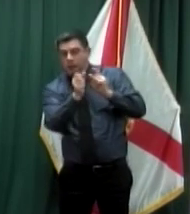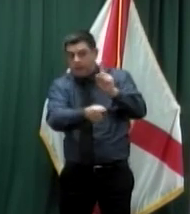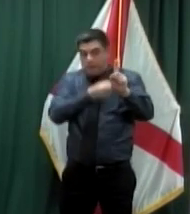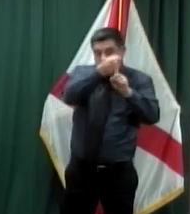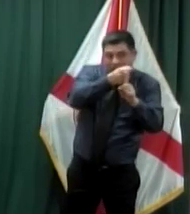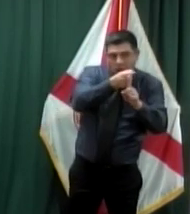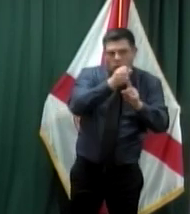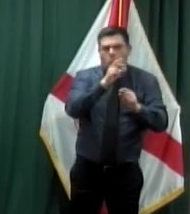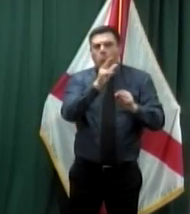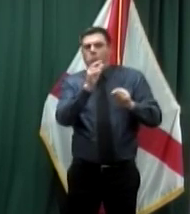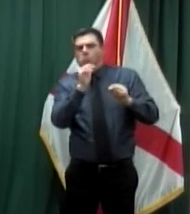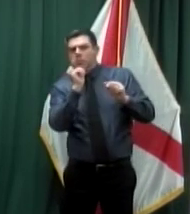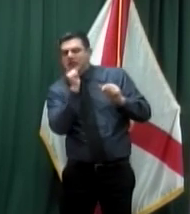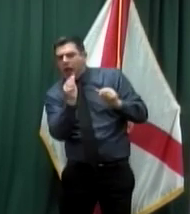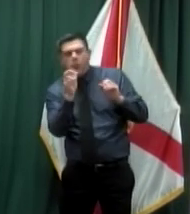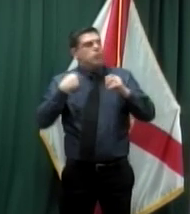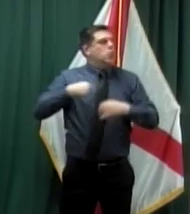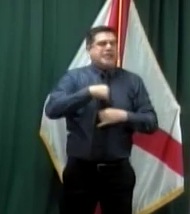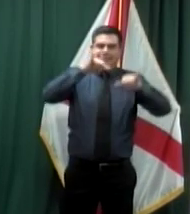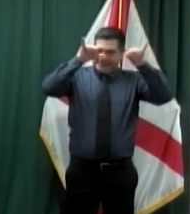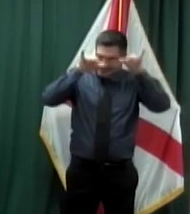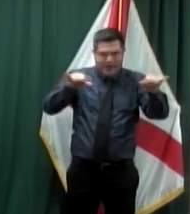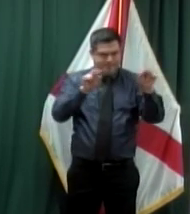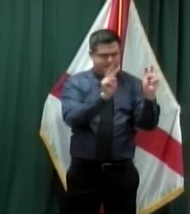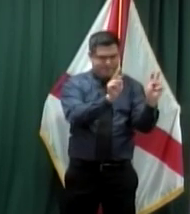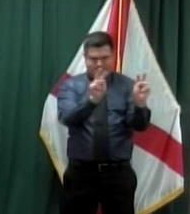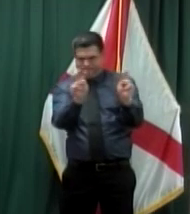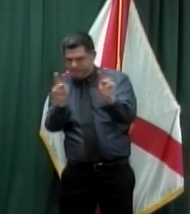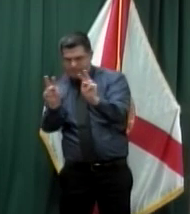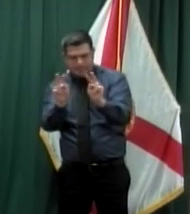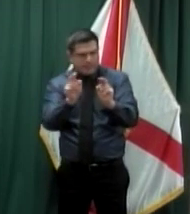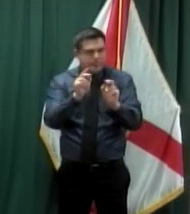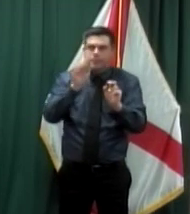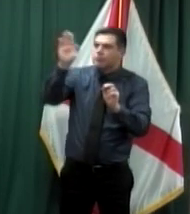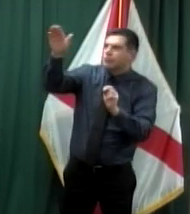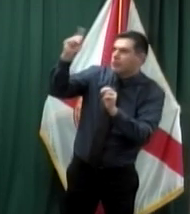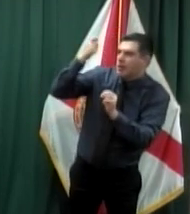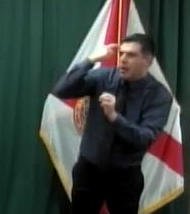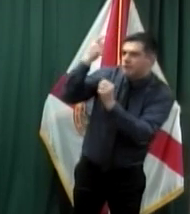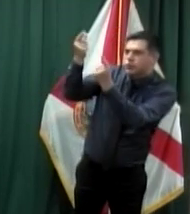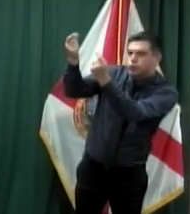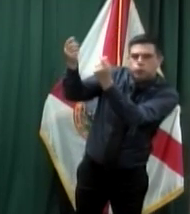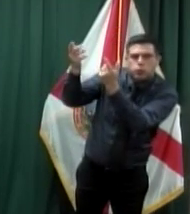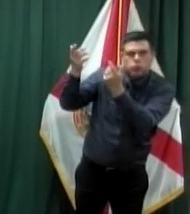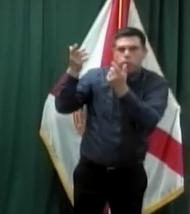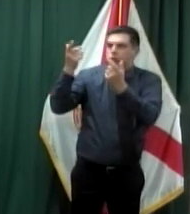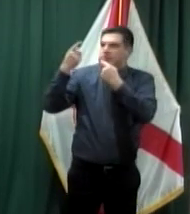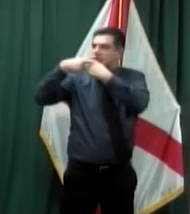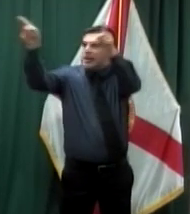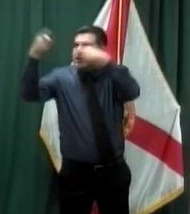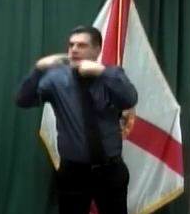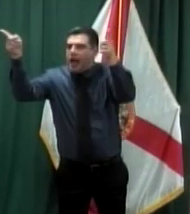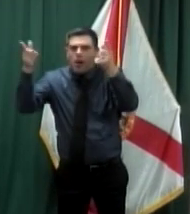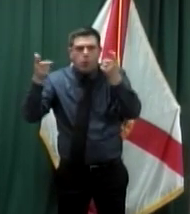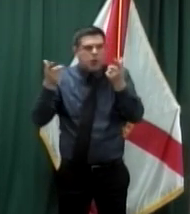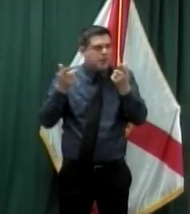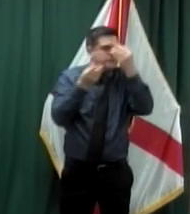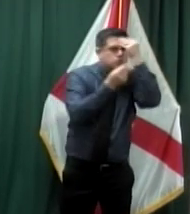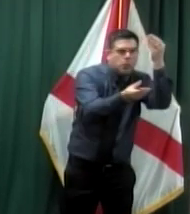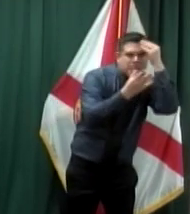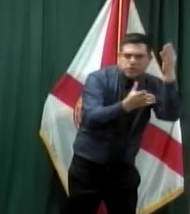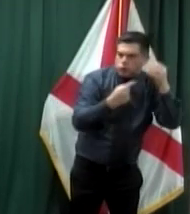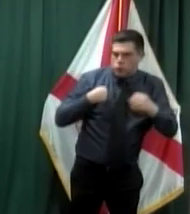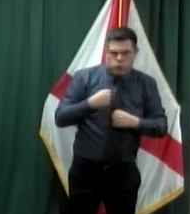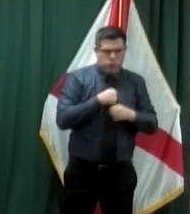multiple times a day, and as guidance comes out, as we see more trending, we'll definitely be able to share that with our community and give